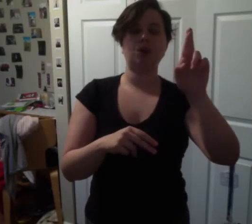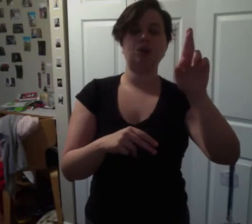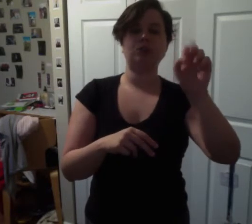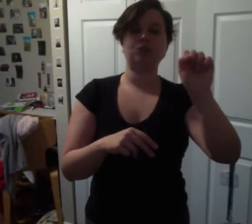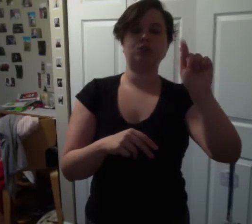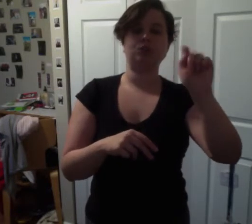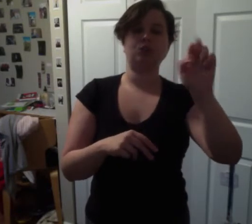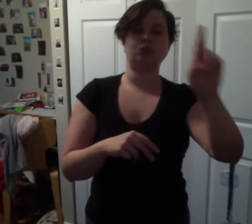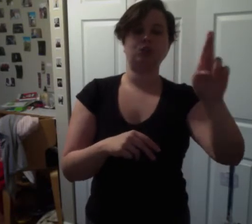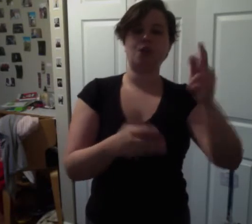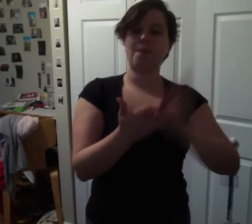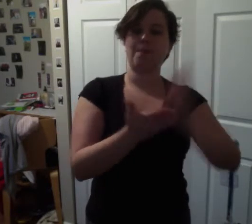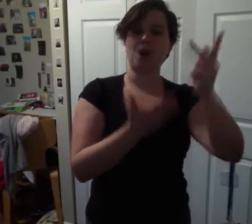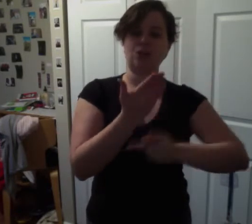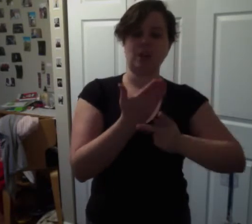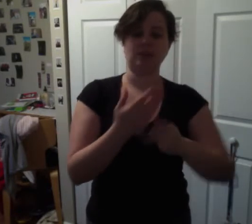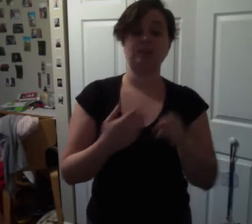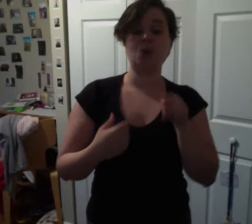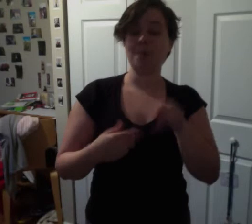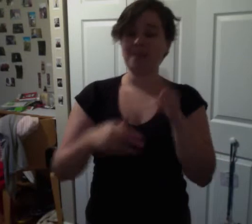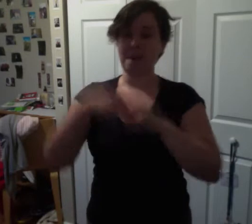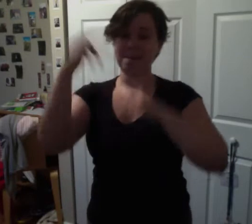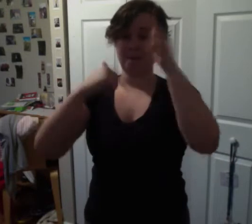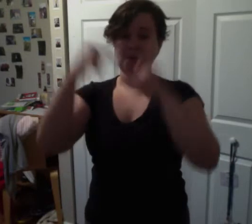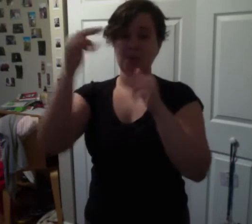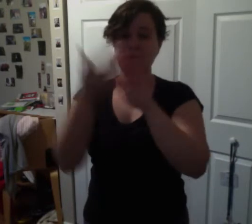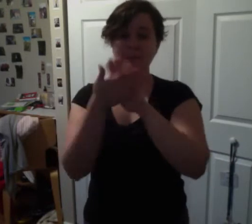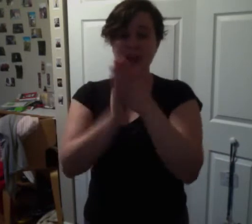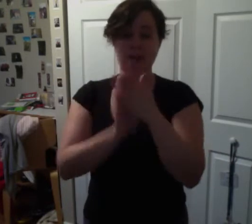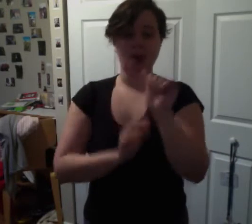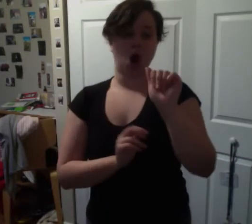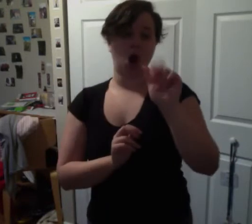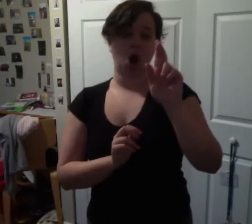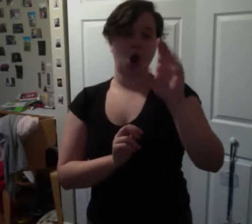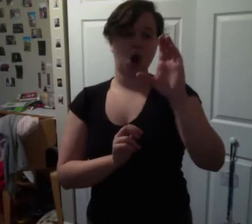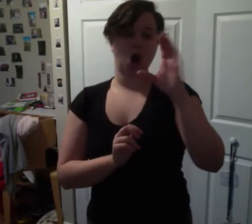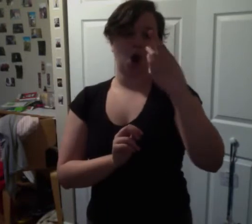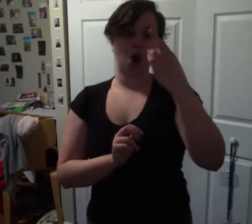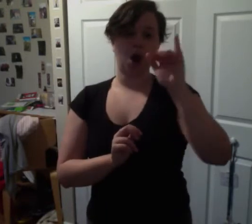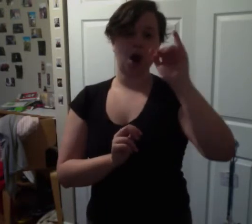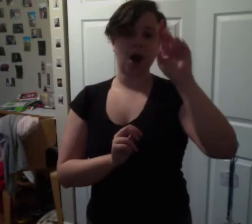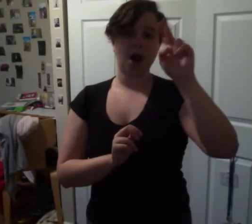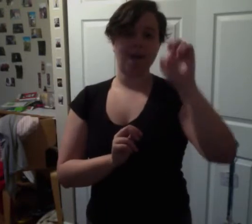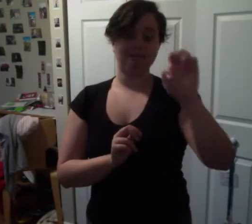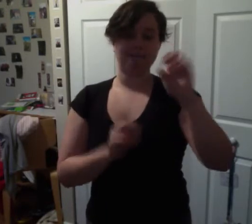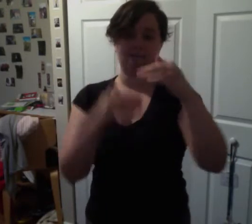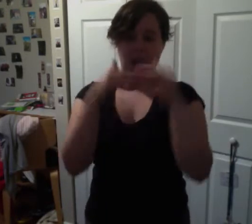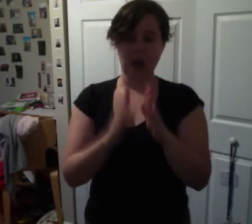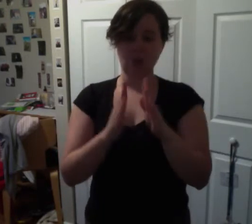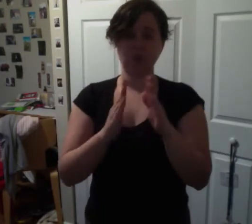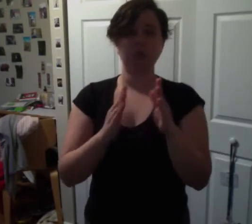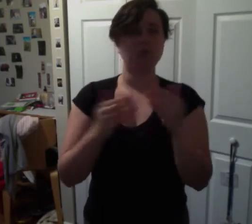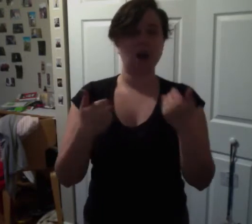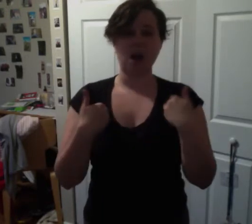now the Archive House. The Archive House would do all of these amazing things, very significant people in the city